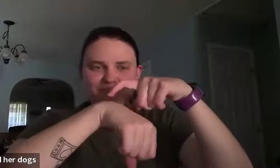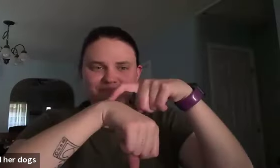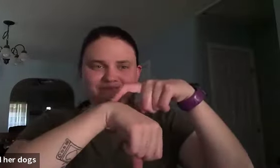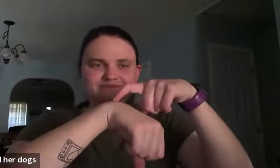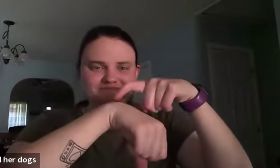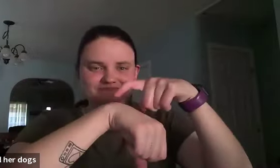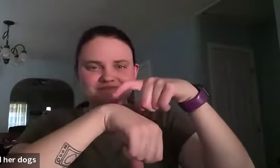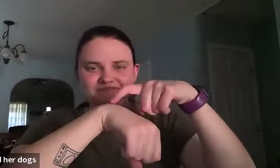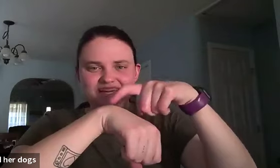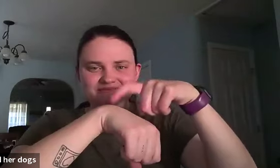time. Okay.